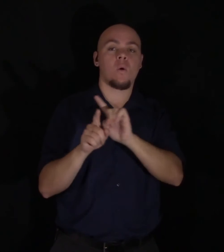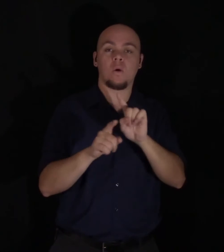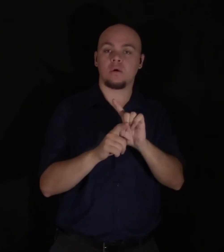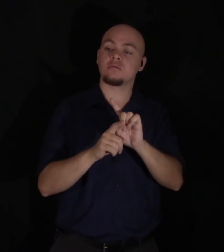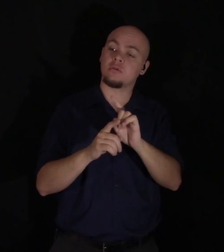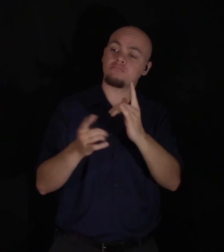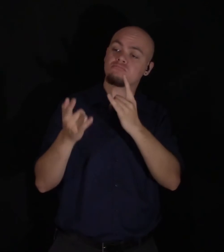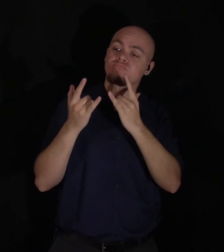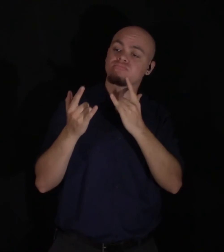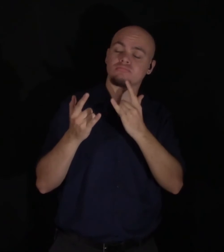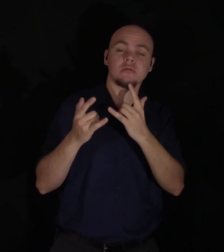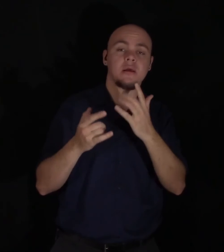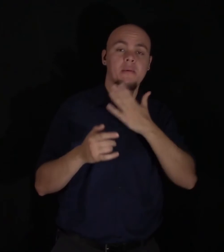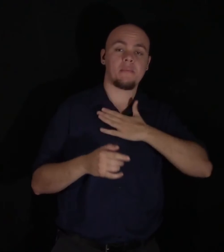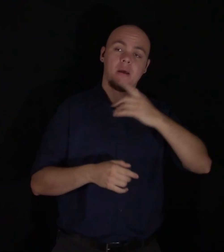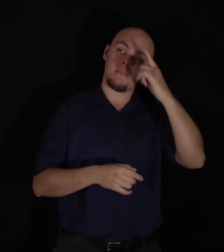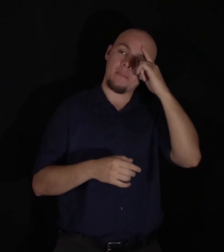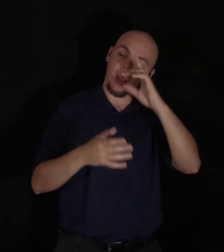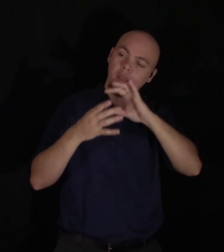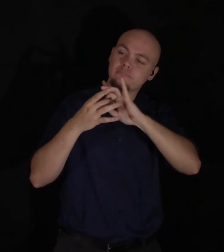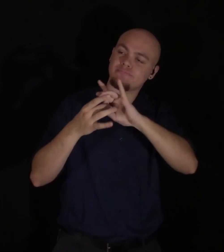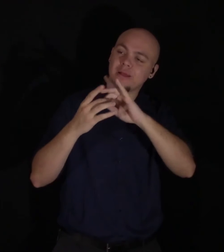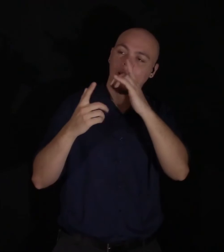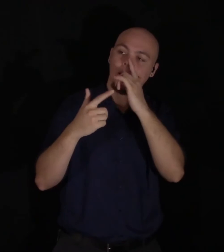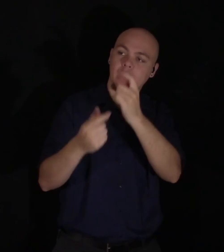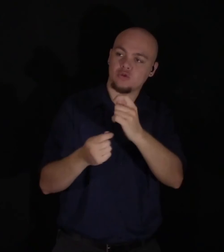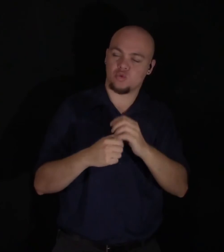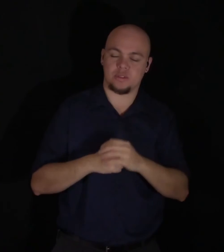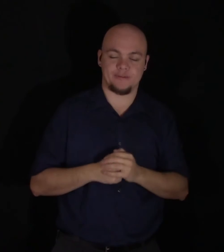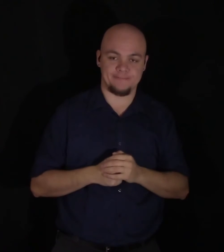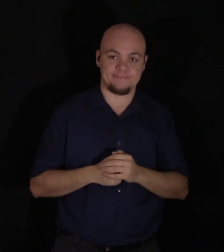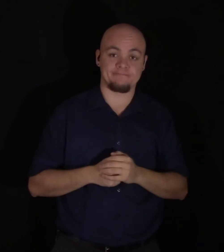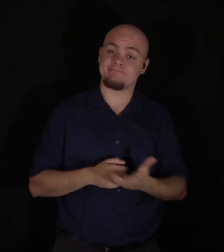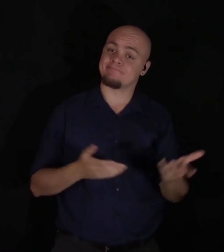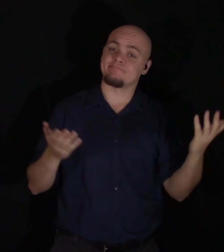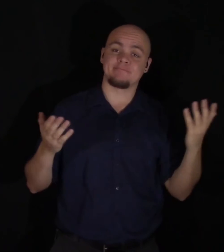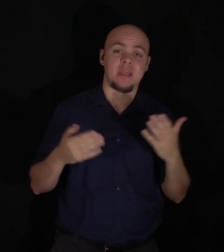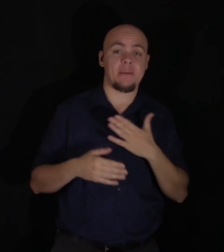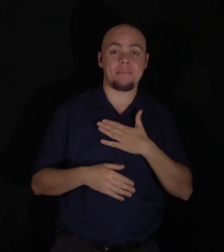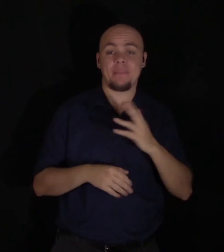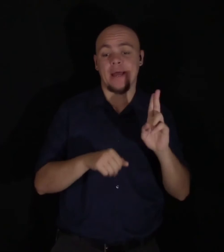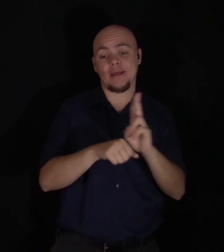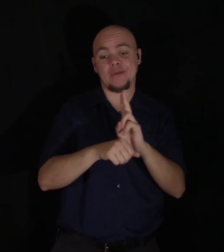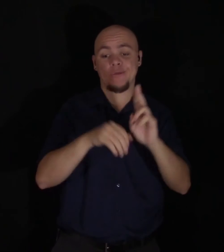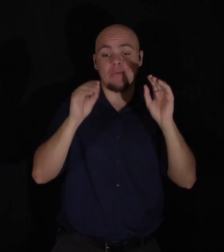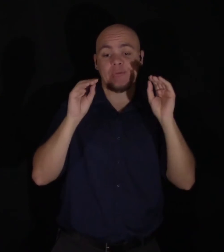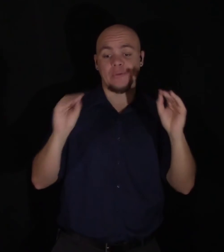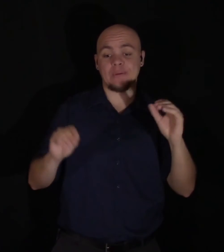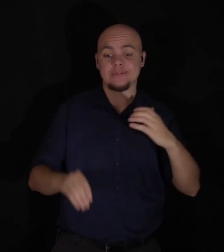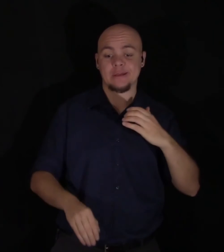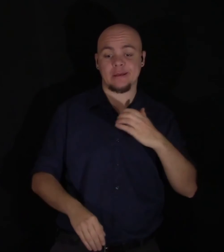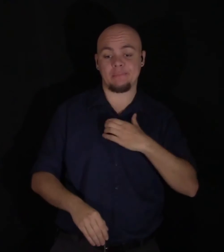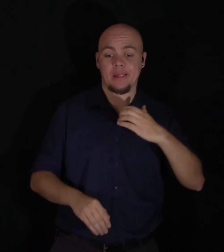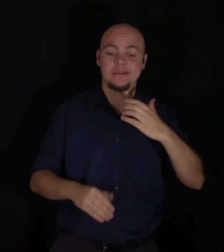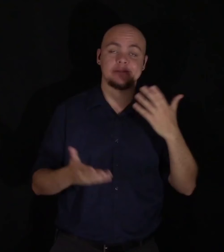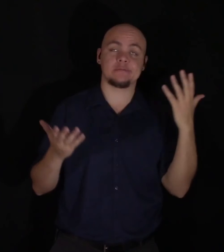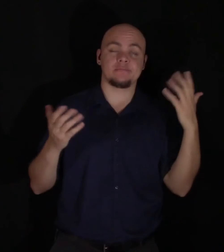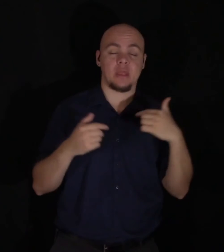mind. Well, these are my useless complaints. I shall certainly find no friend